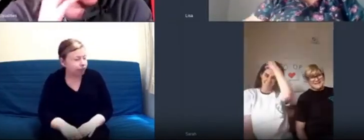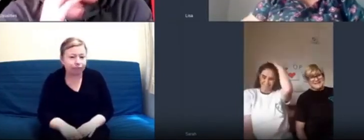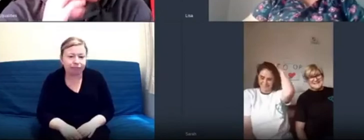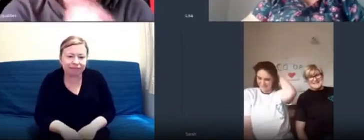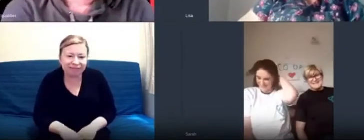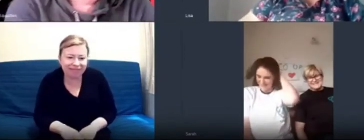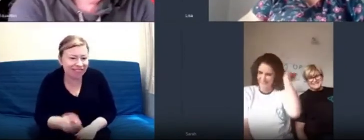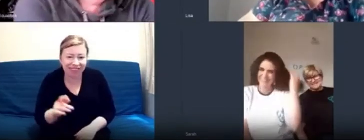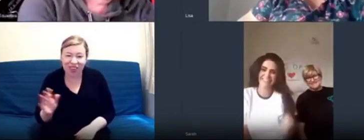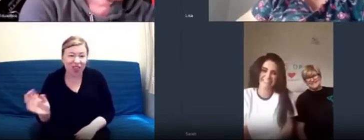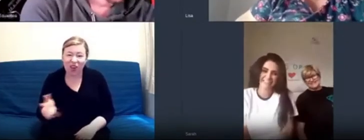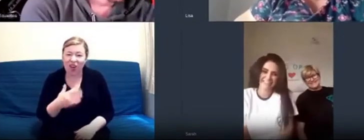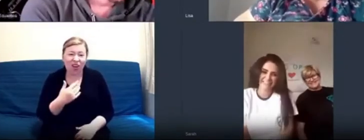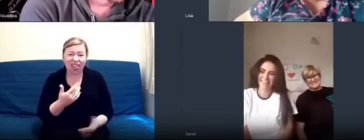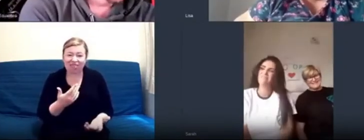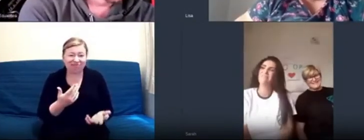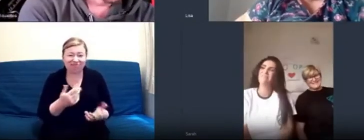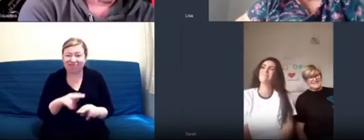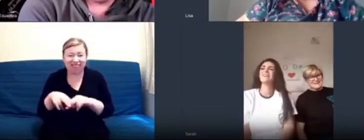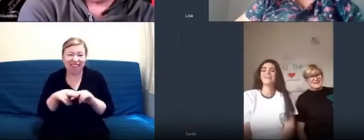We've all had it.